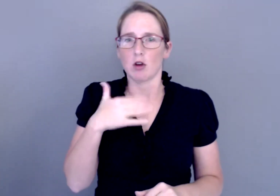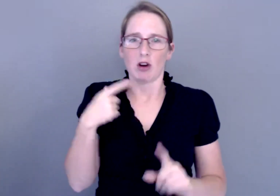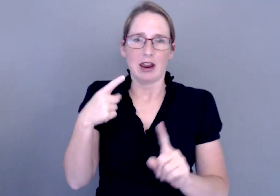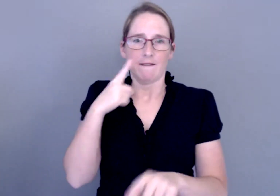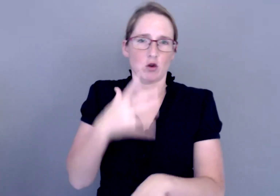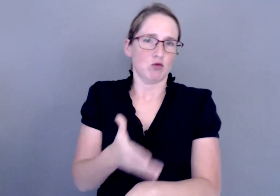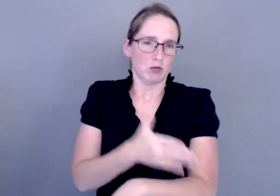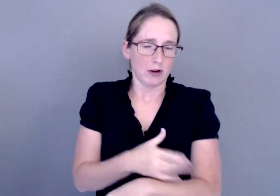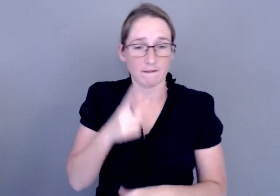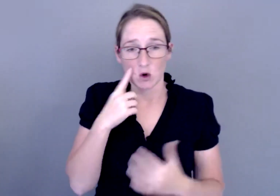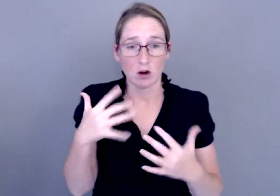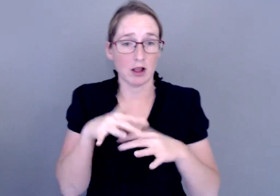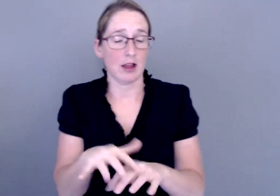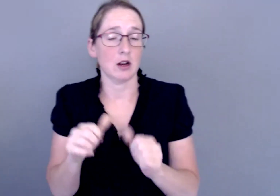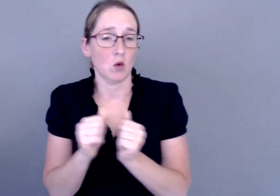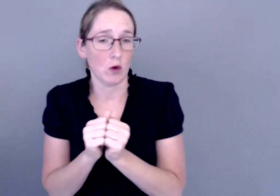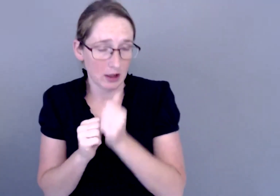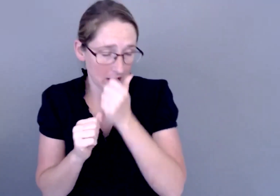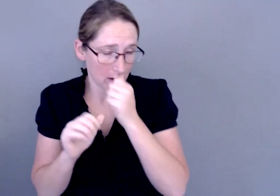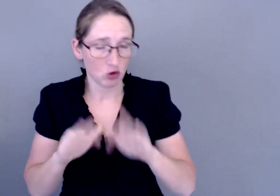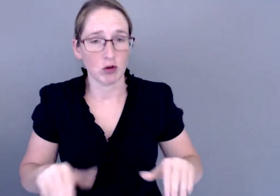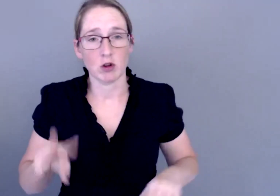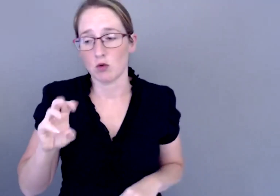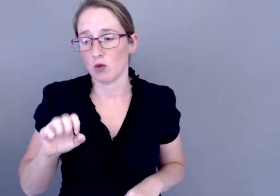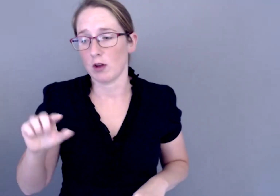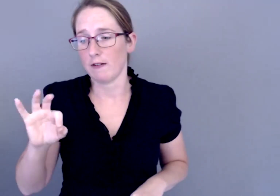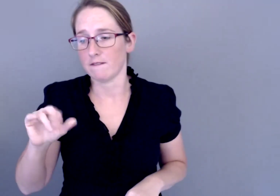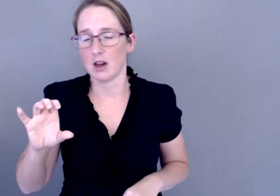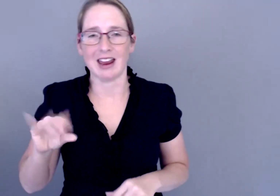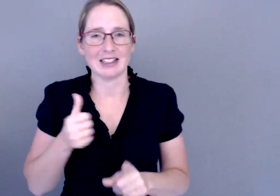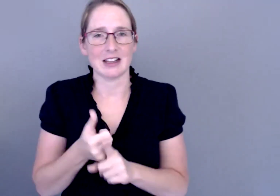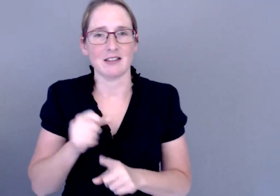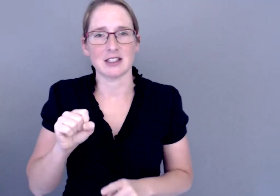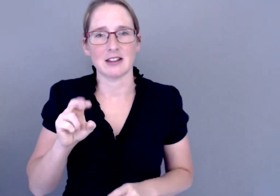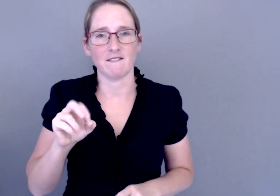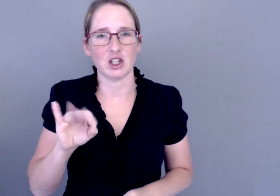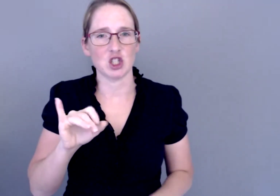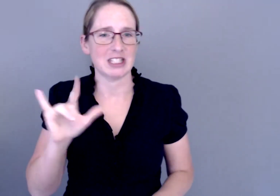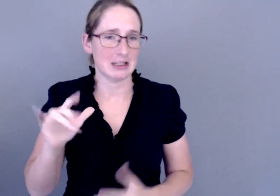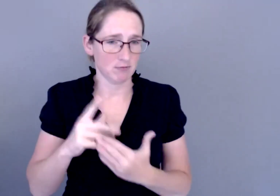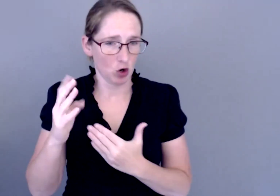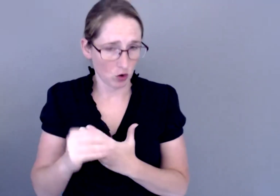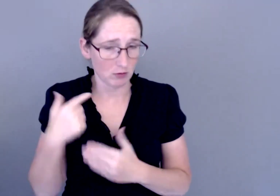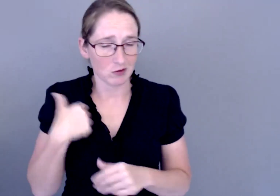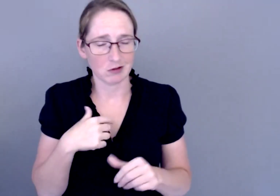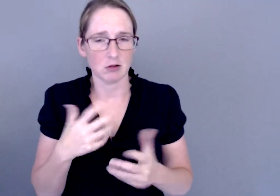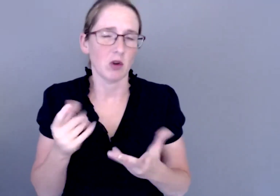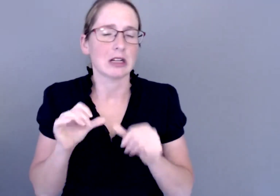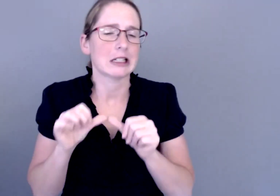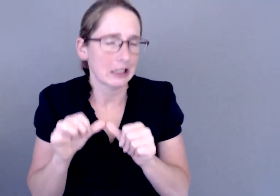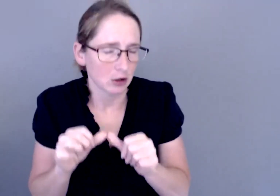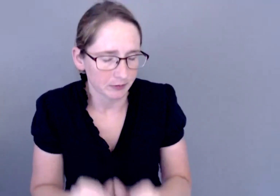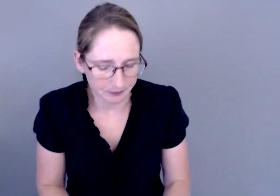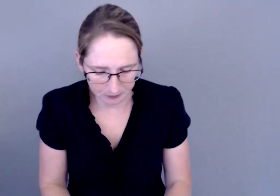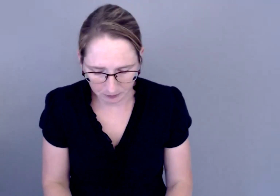For the aligning of the child welfare and self-sufficiency program or continuum, what we're doing